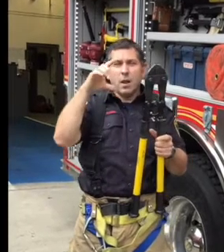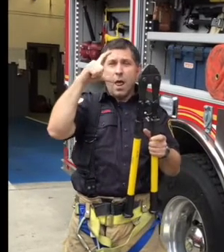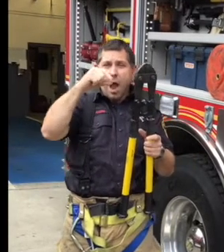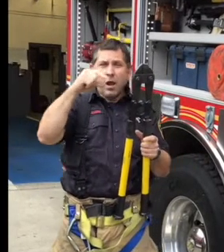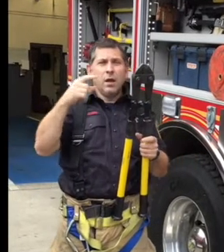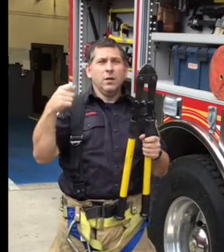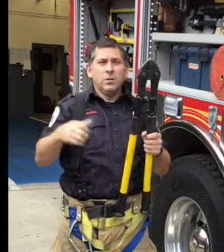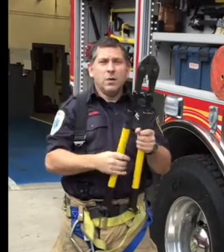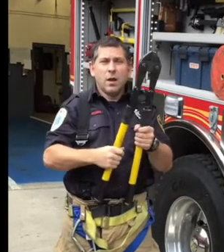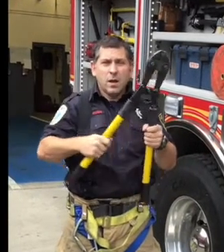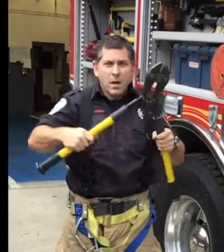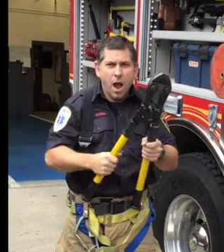these are bolt cutters.